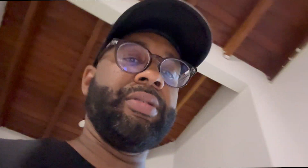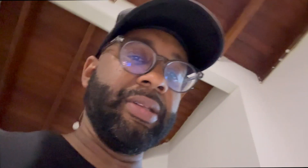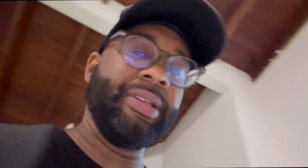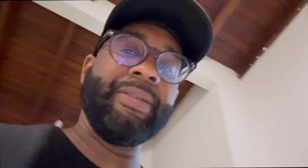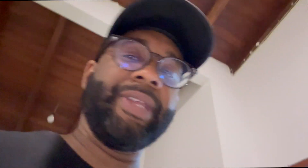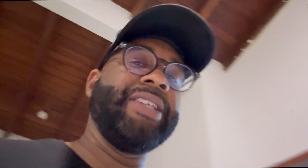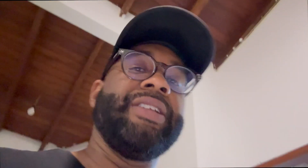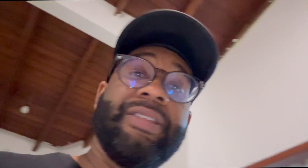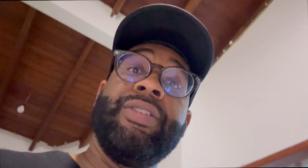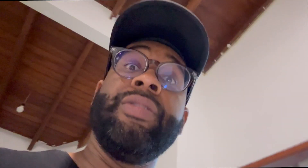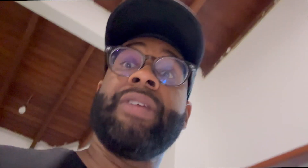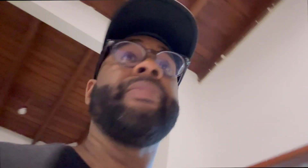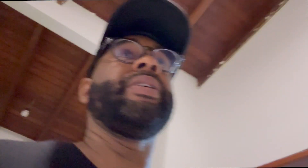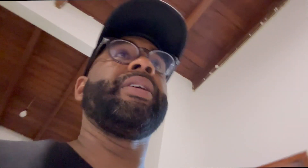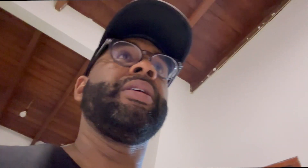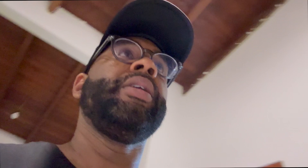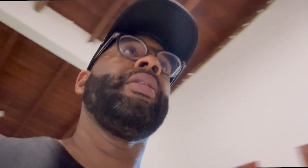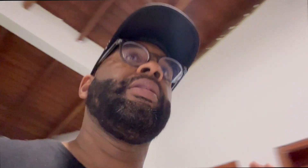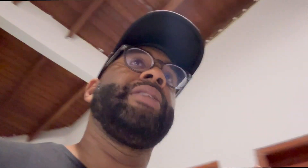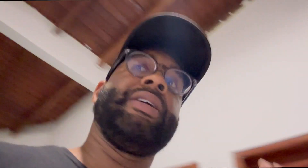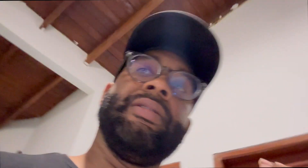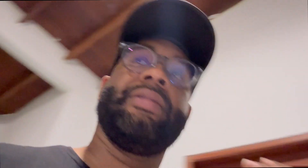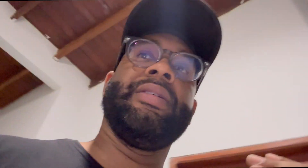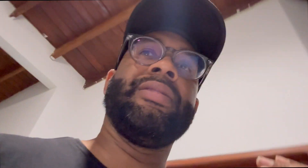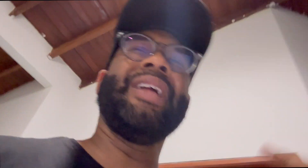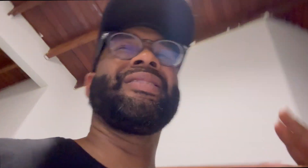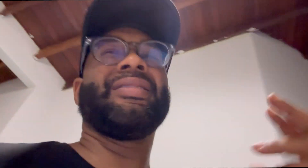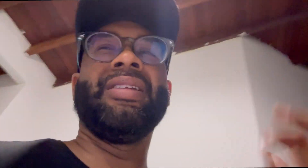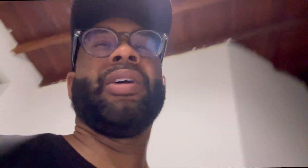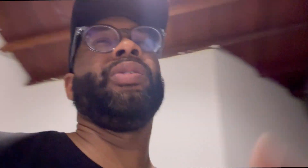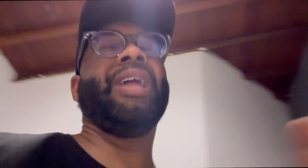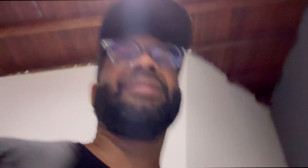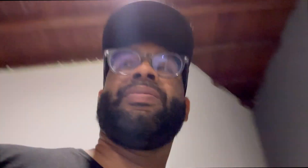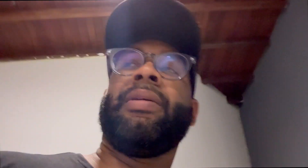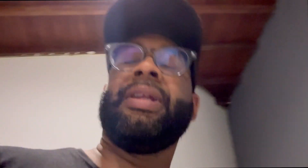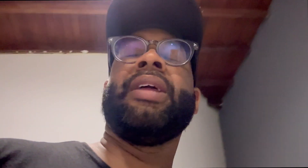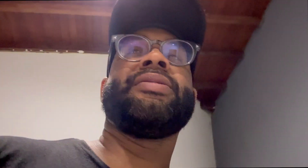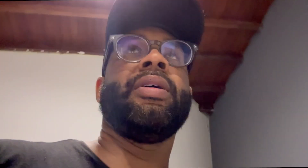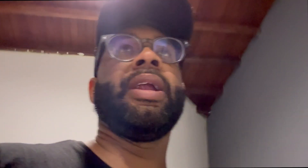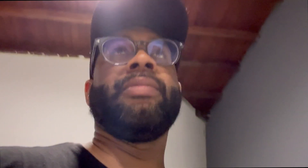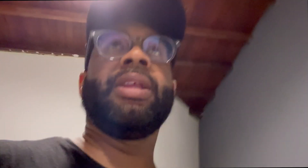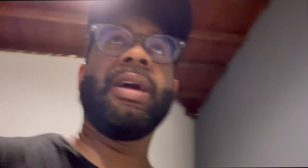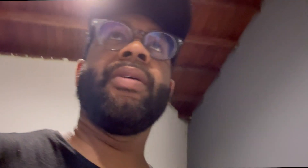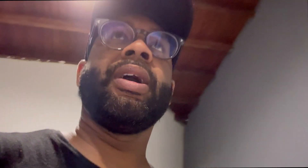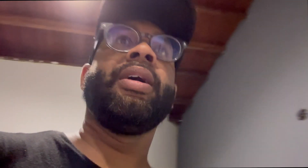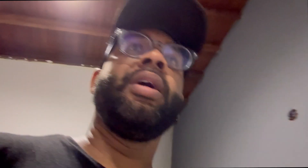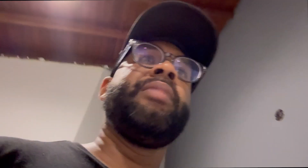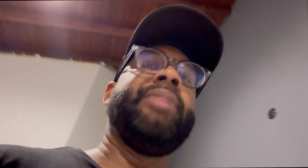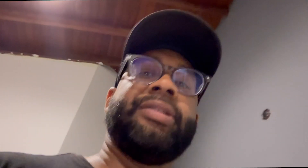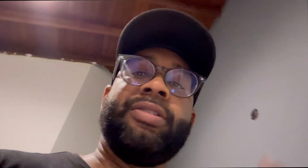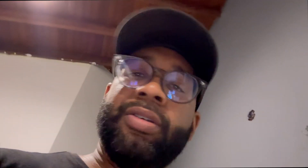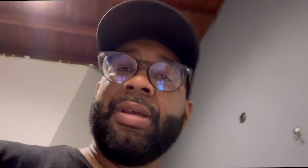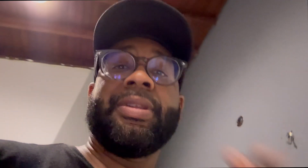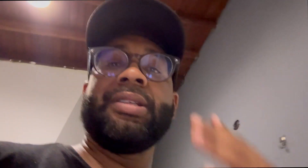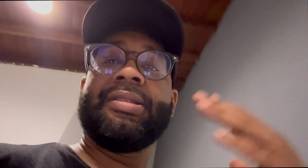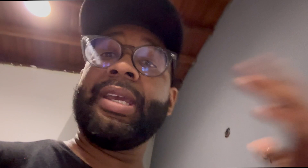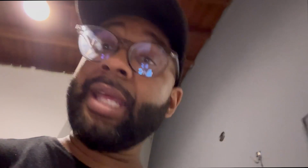the temptation is to do something to not just to look cool. That's probably an insult. I don't mean it that way, but do something to say like kind